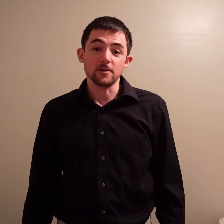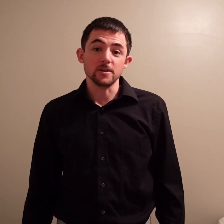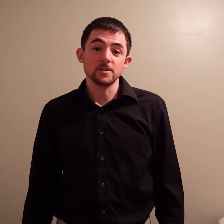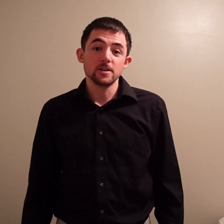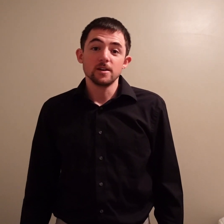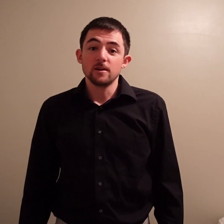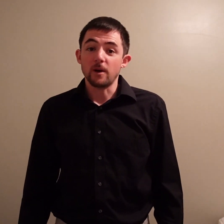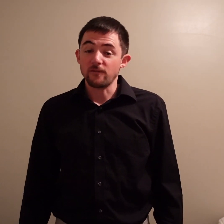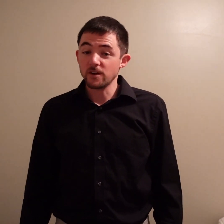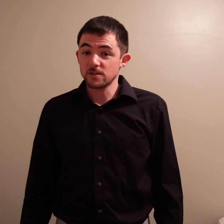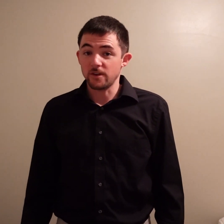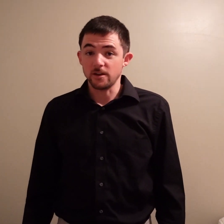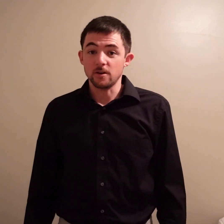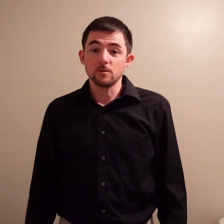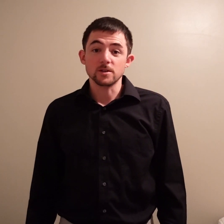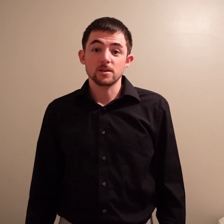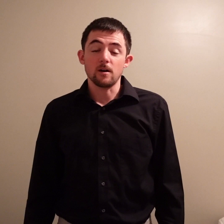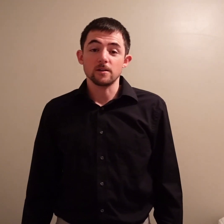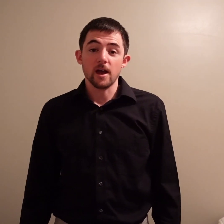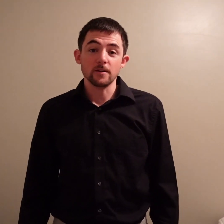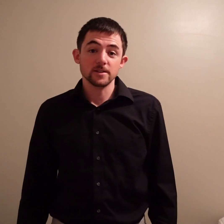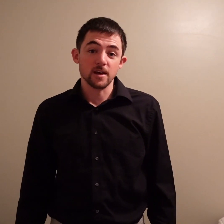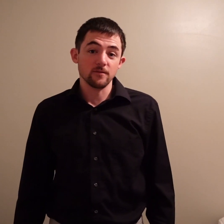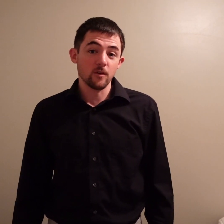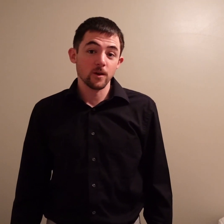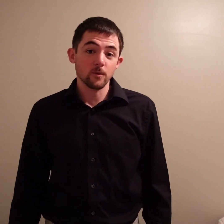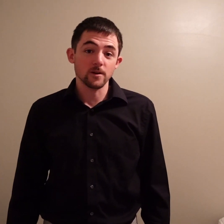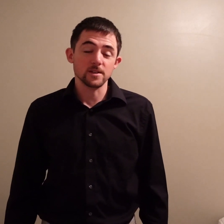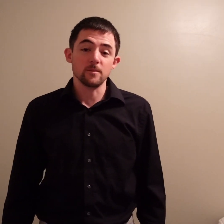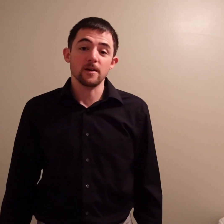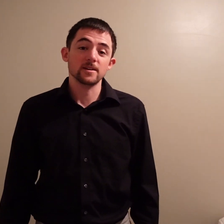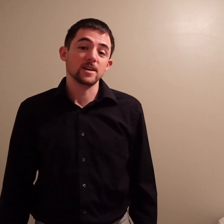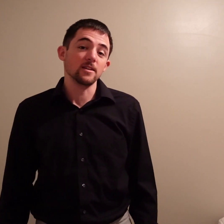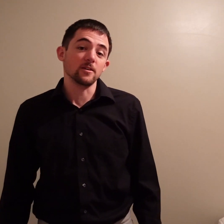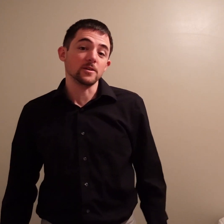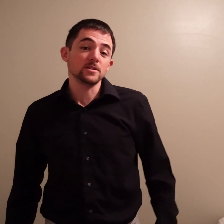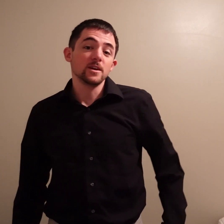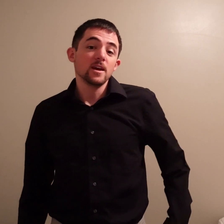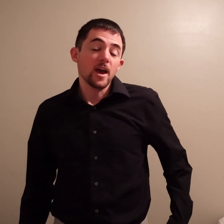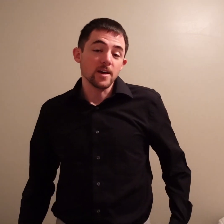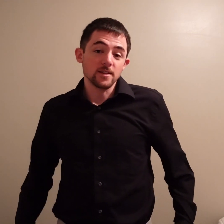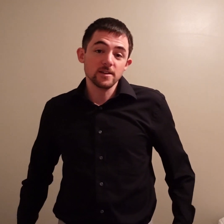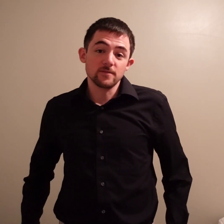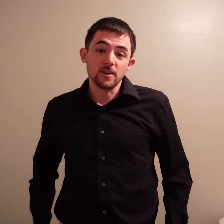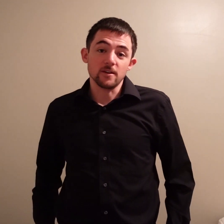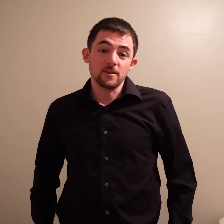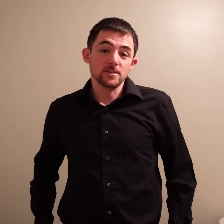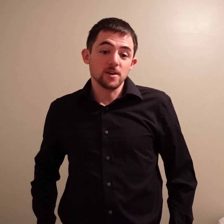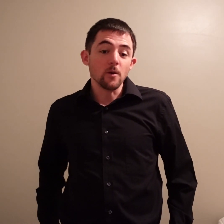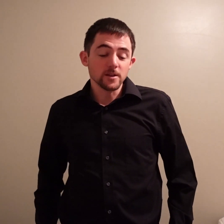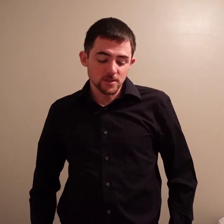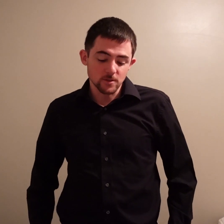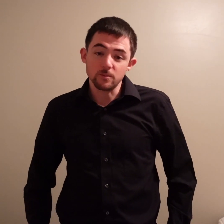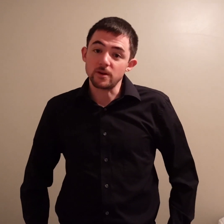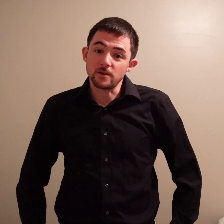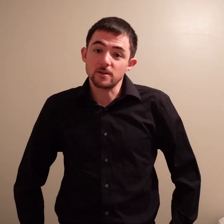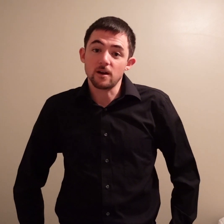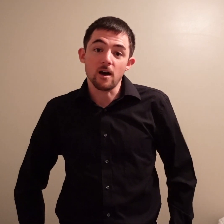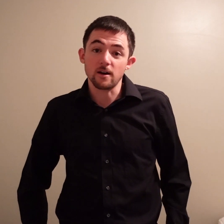Language. My first video was called How to Sign 40 Words in American Sign Language, and this video is going to build on